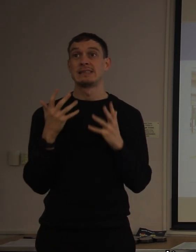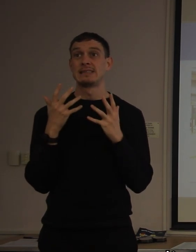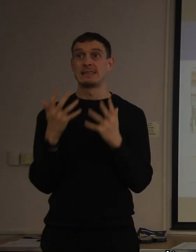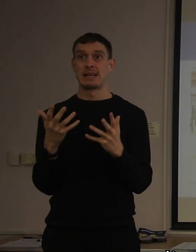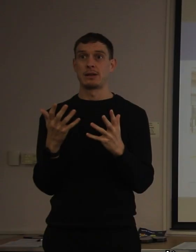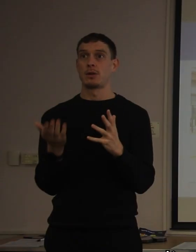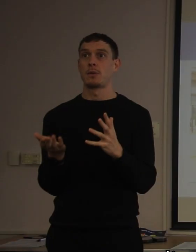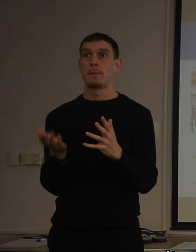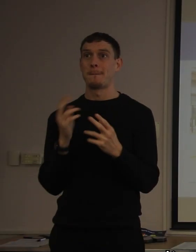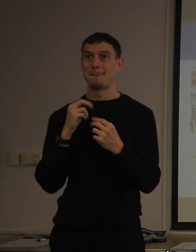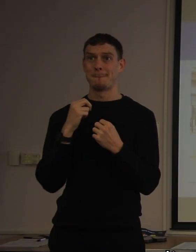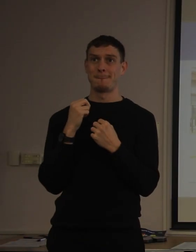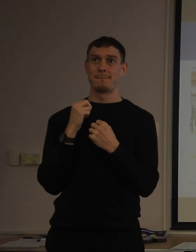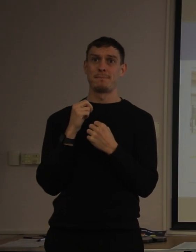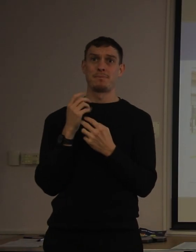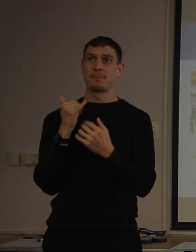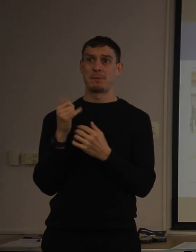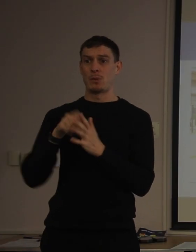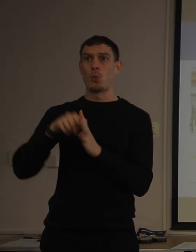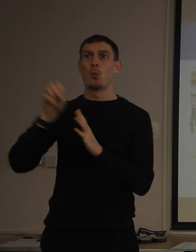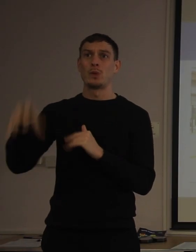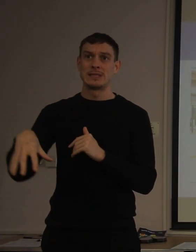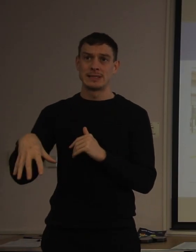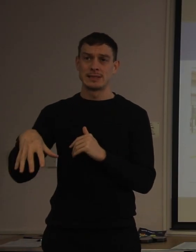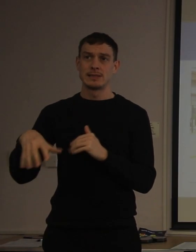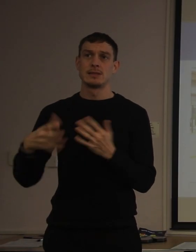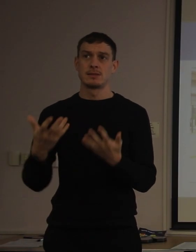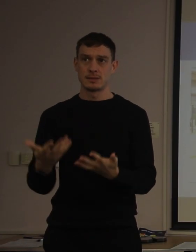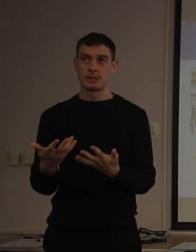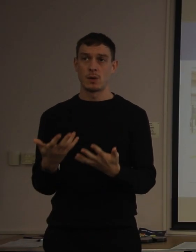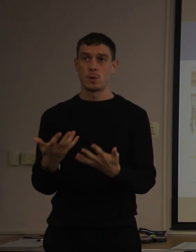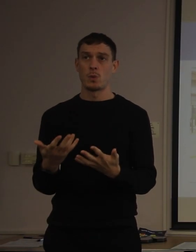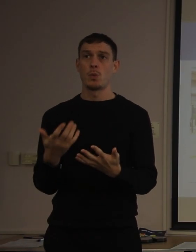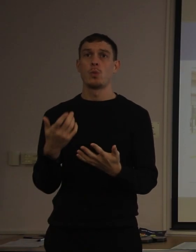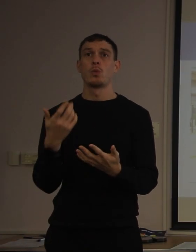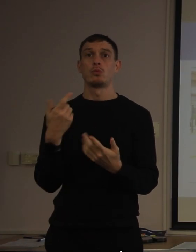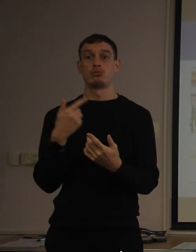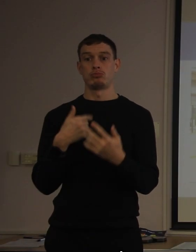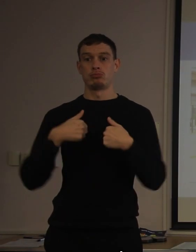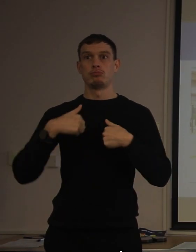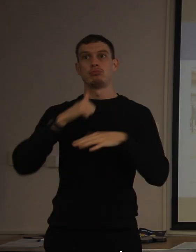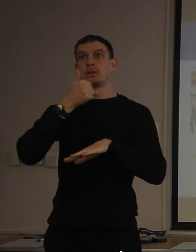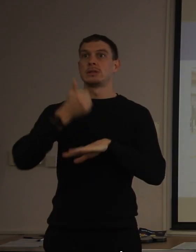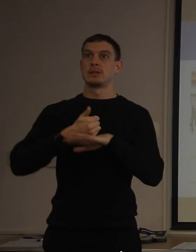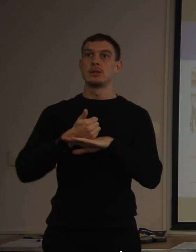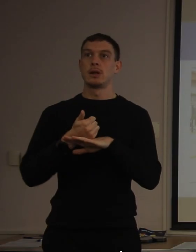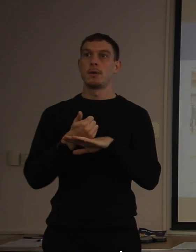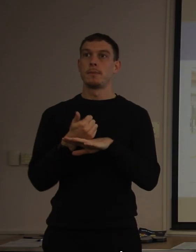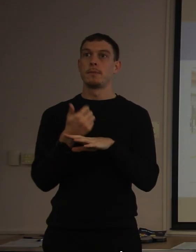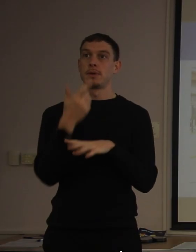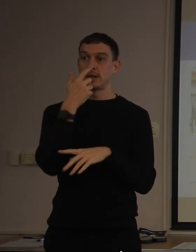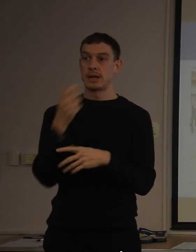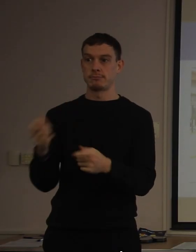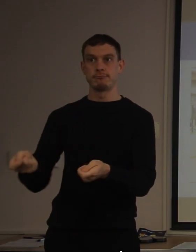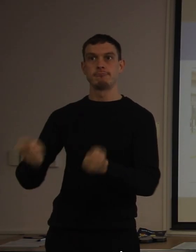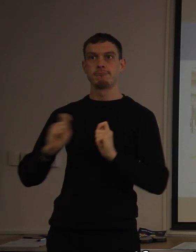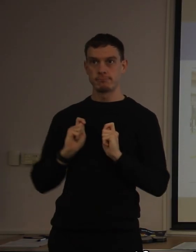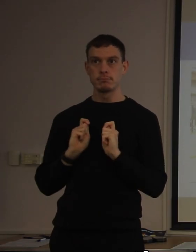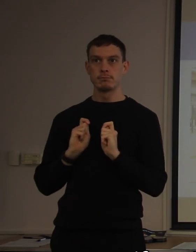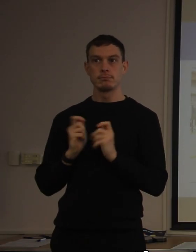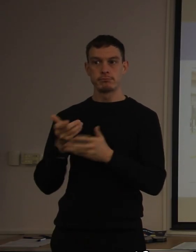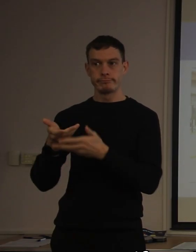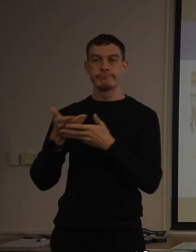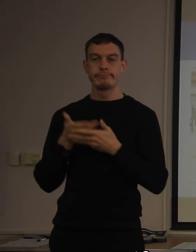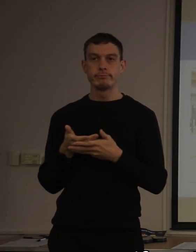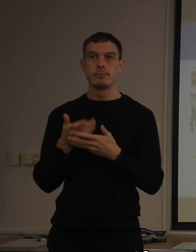radiators would have gone straight to waste, but now that we're up and running, we can now take them, which is great if